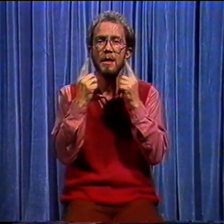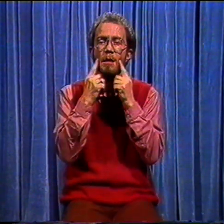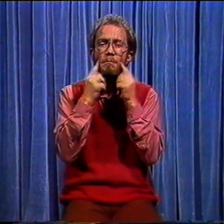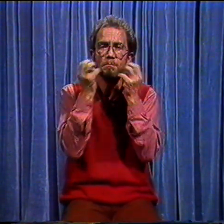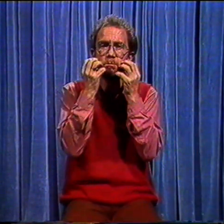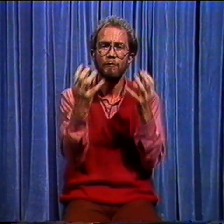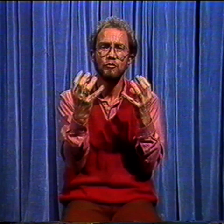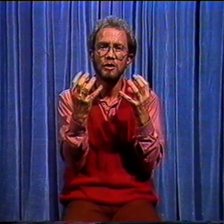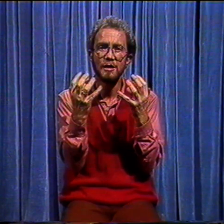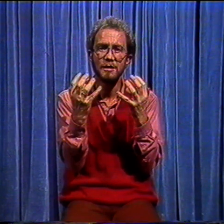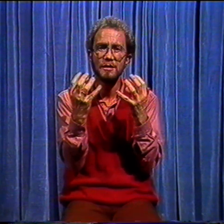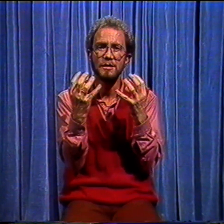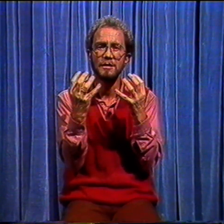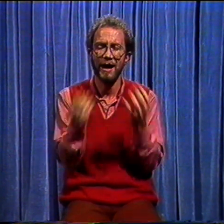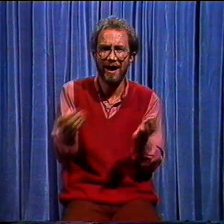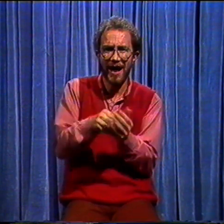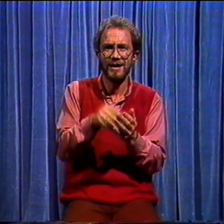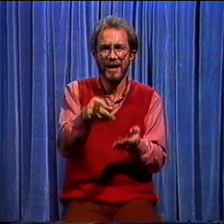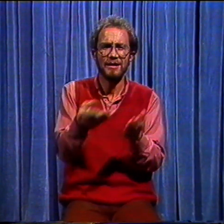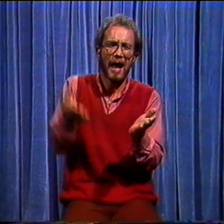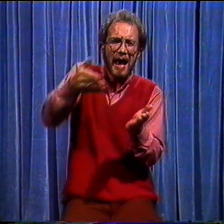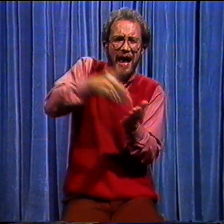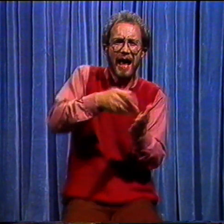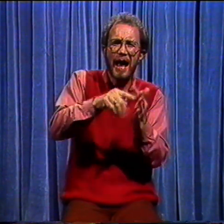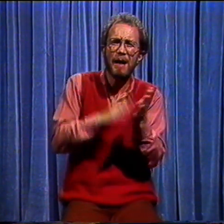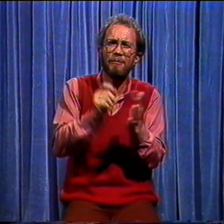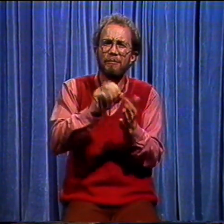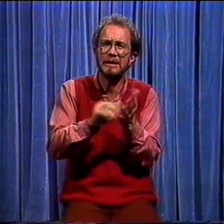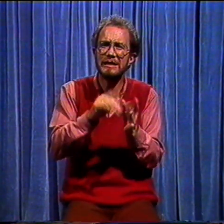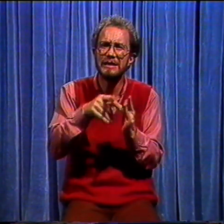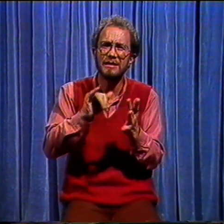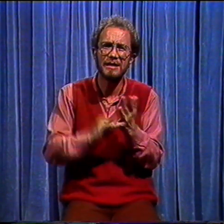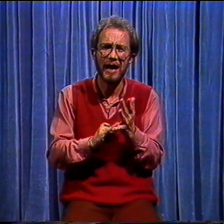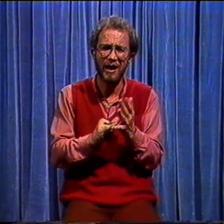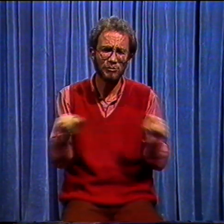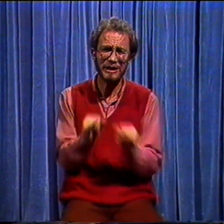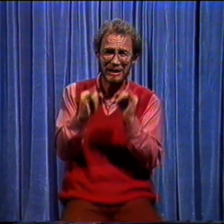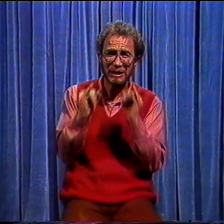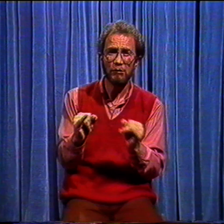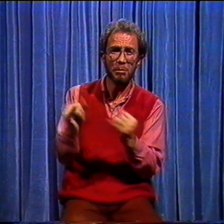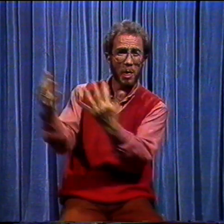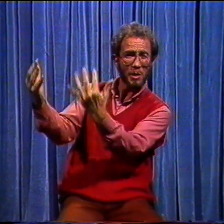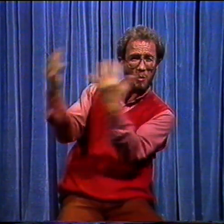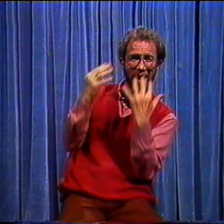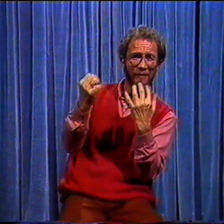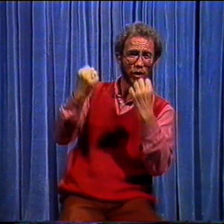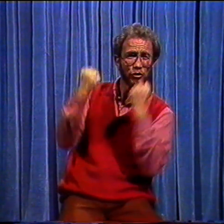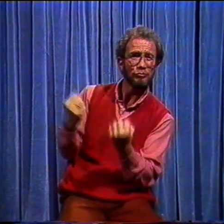And the puffed cheeks add that emphasis to tell us how terrible the wave and